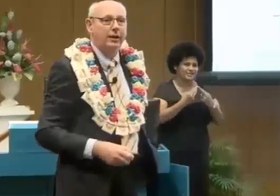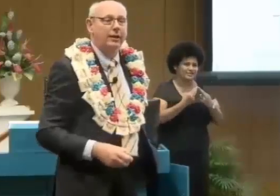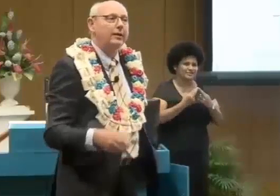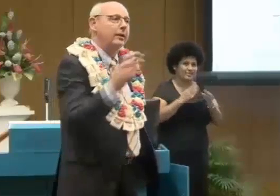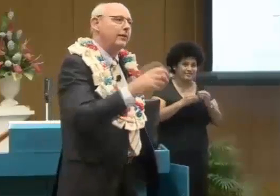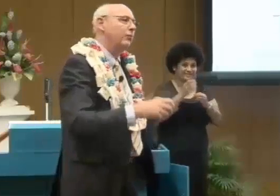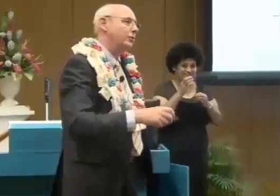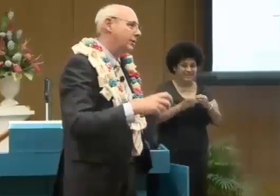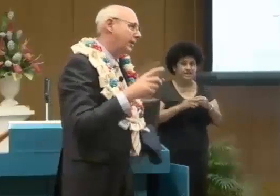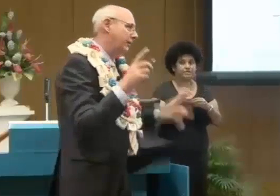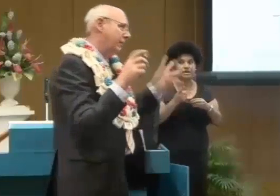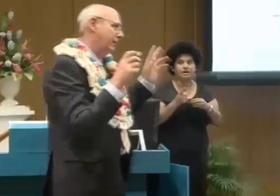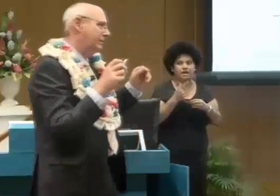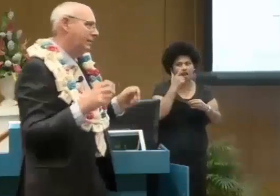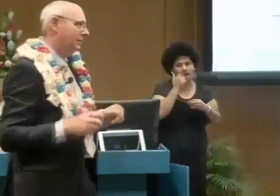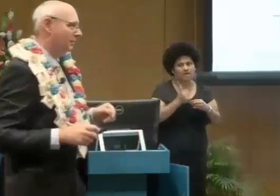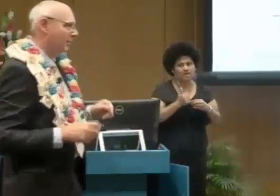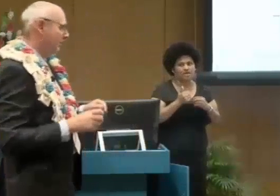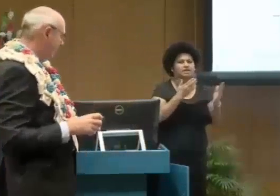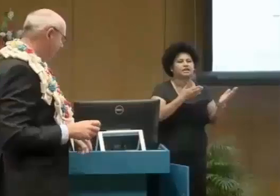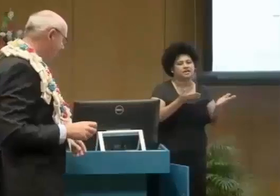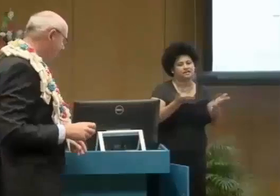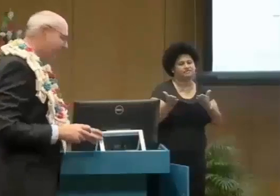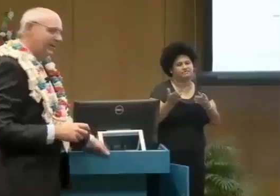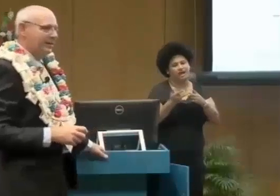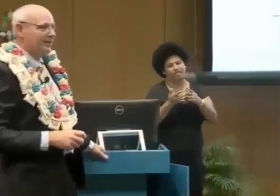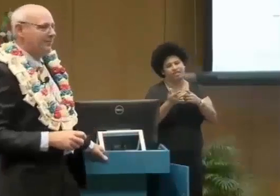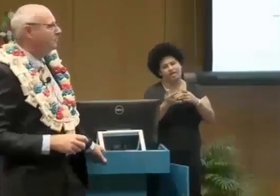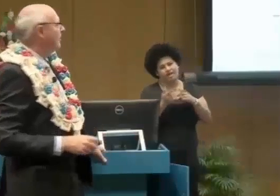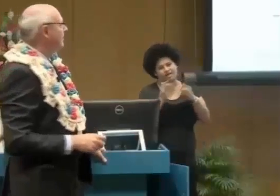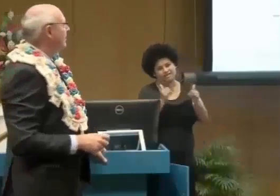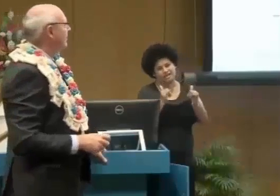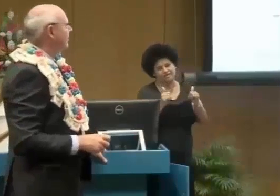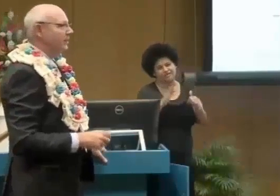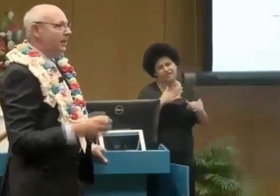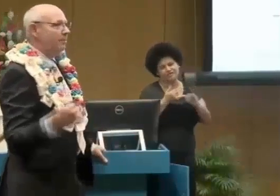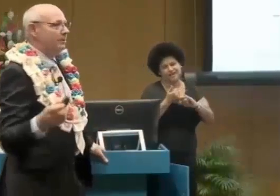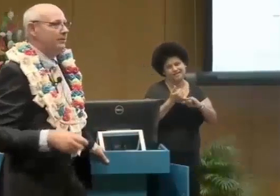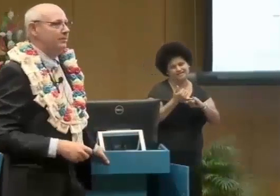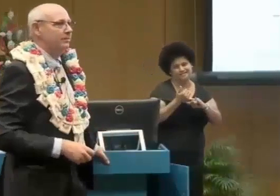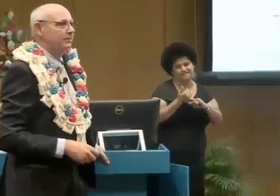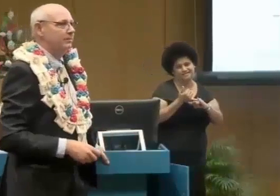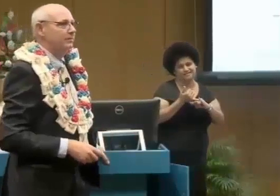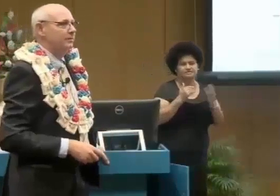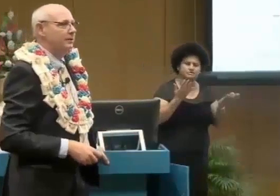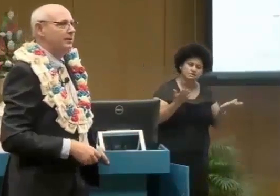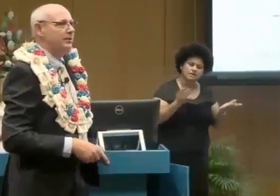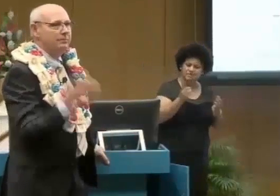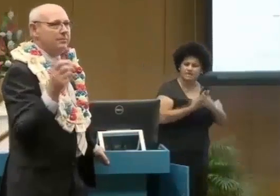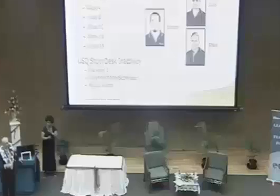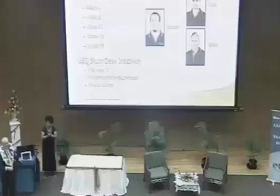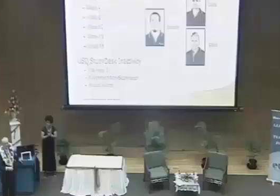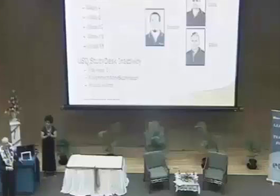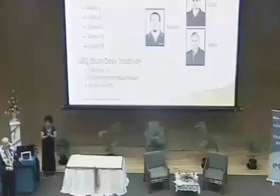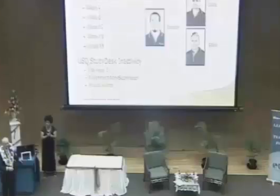it straight away. Fortunately, they gave me a supplementary exam, but it happens. He